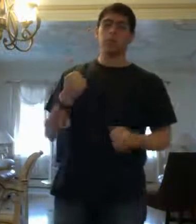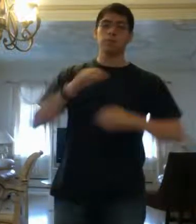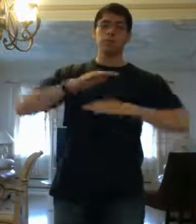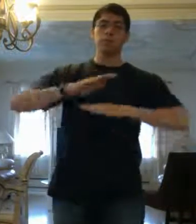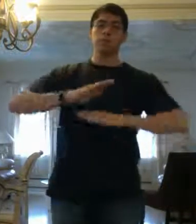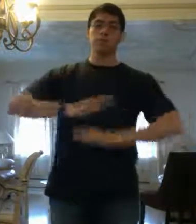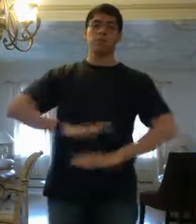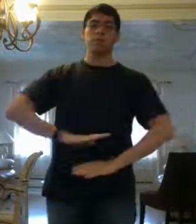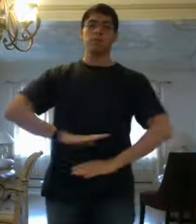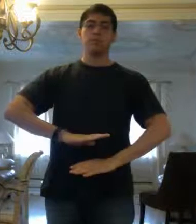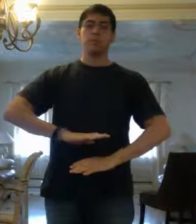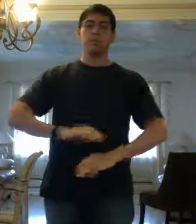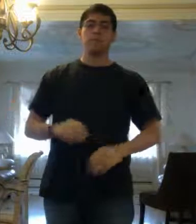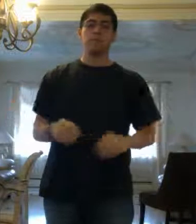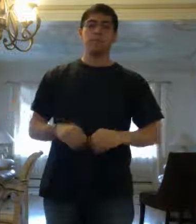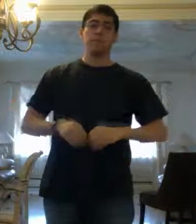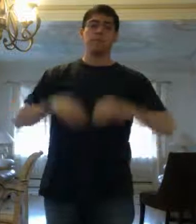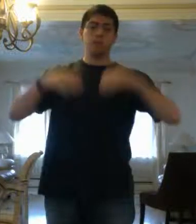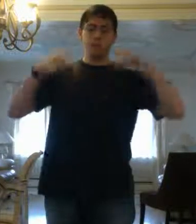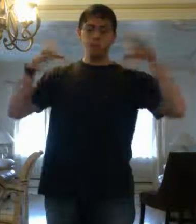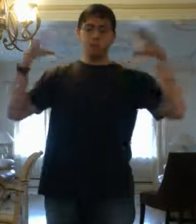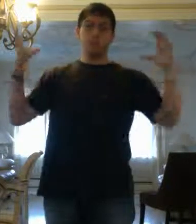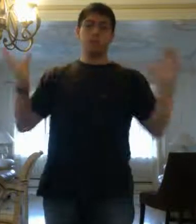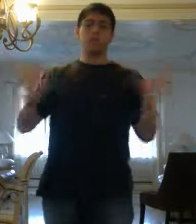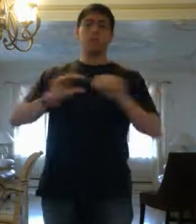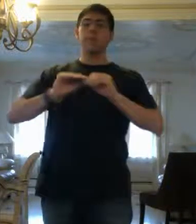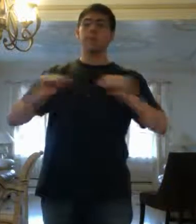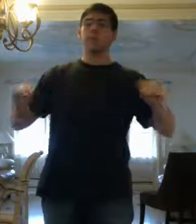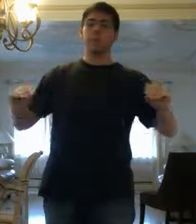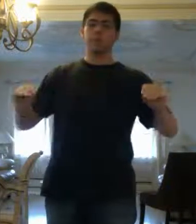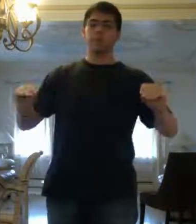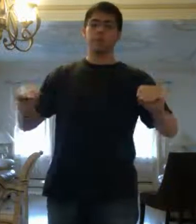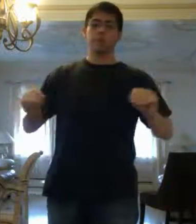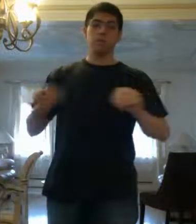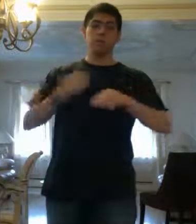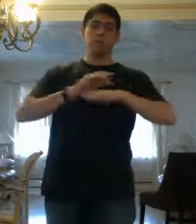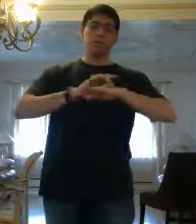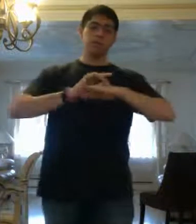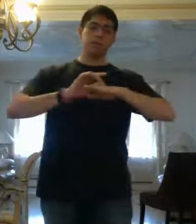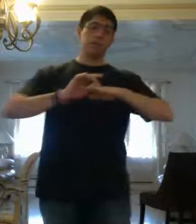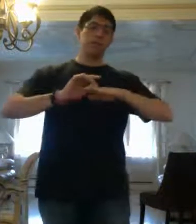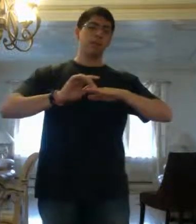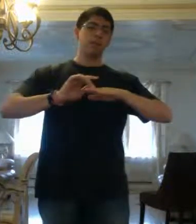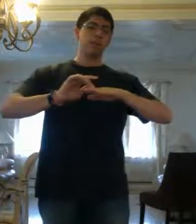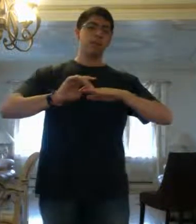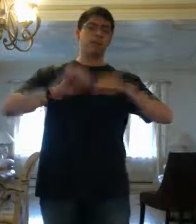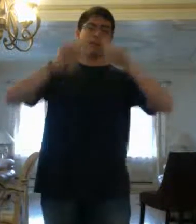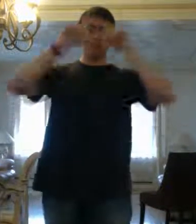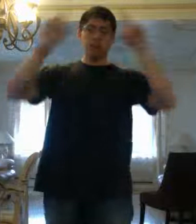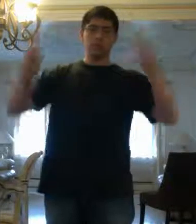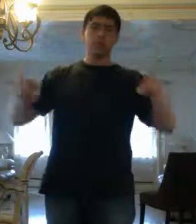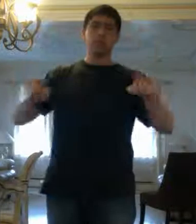satisfied And illuminate the no's On their vacancy signs